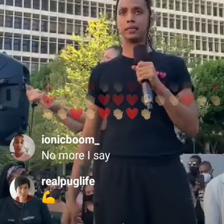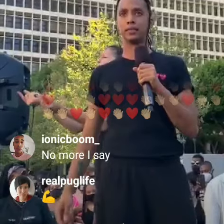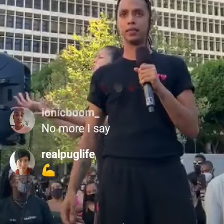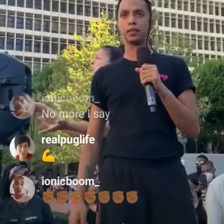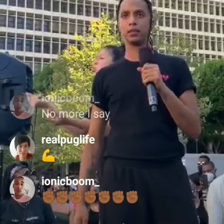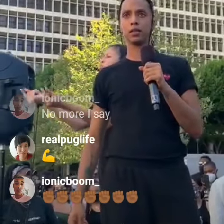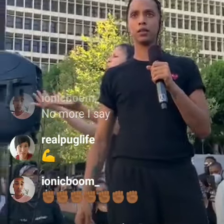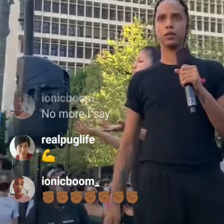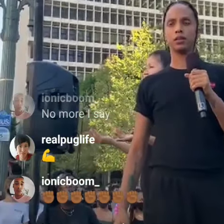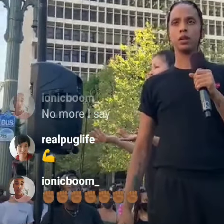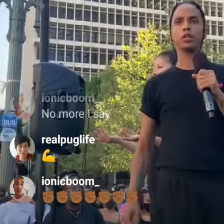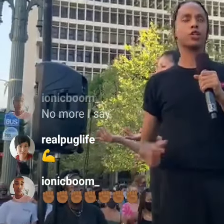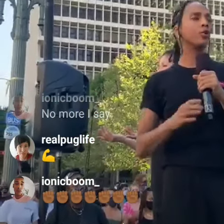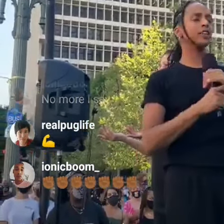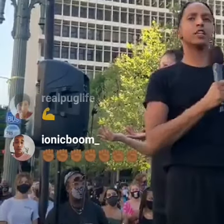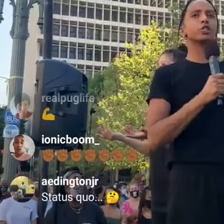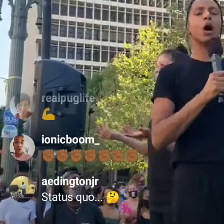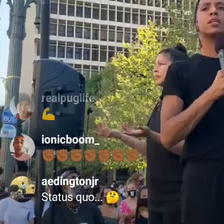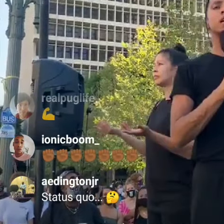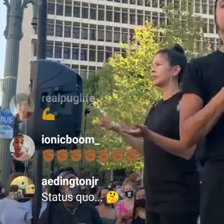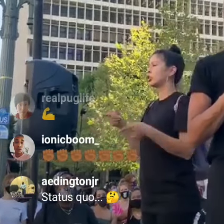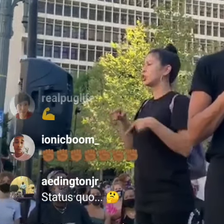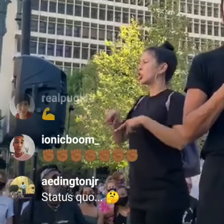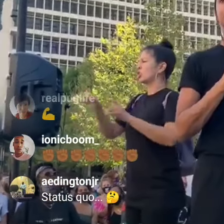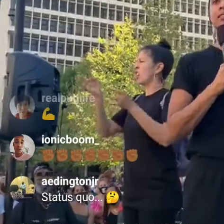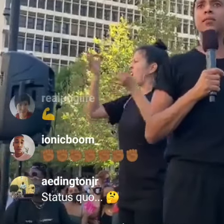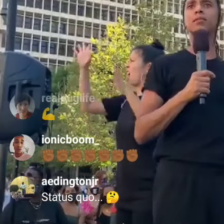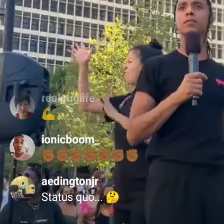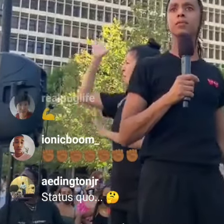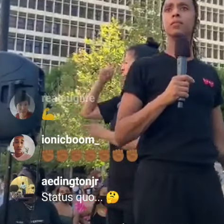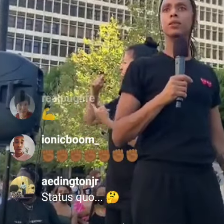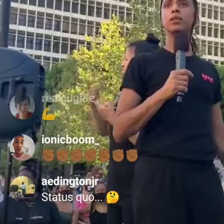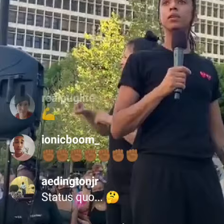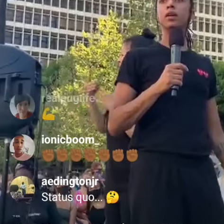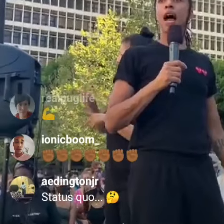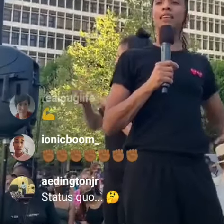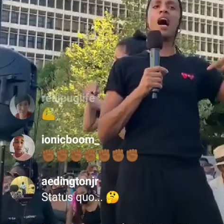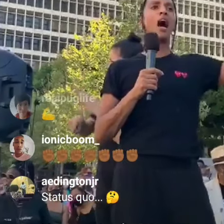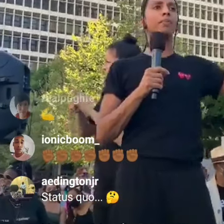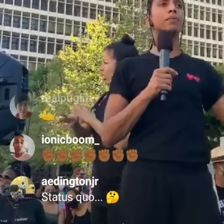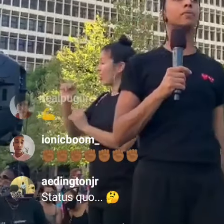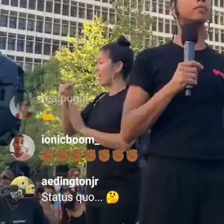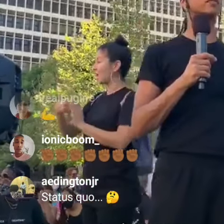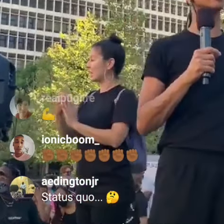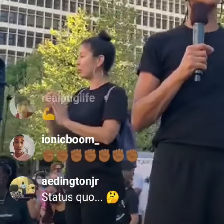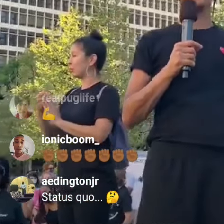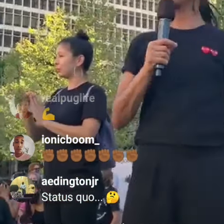They would have these families. They would have us be swept under the rug, a thought